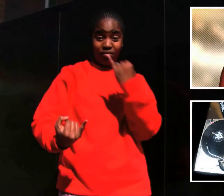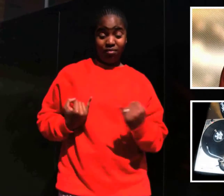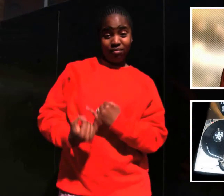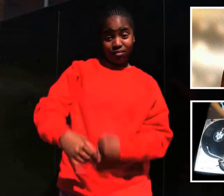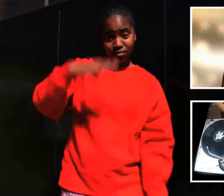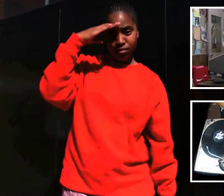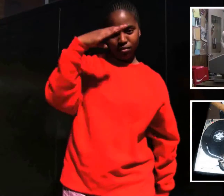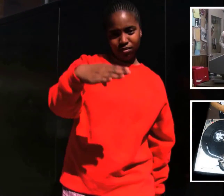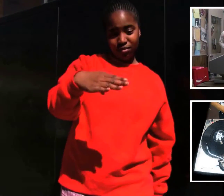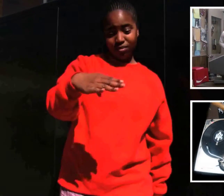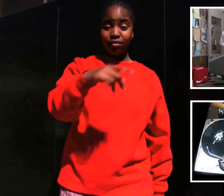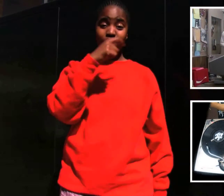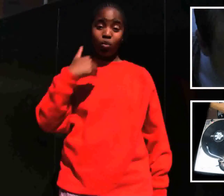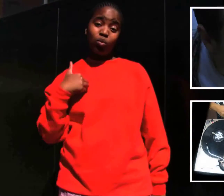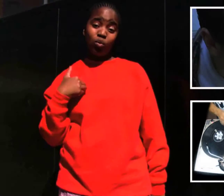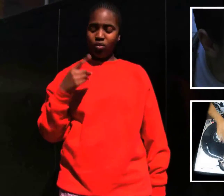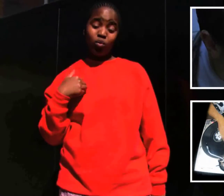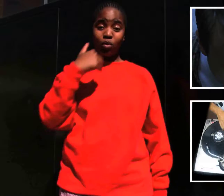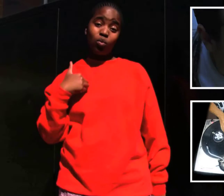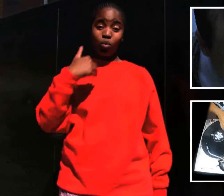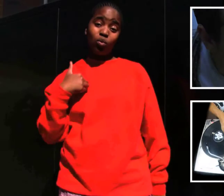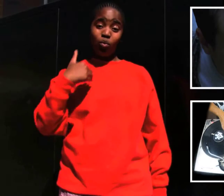my name is DJ Irie. Hi,